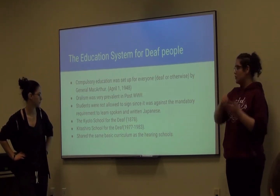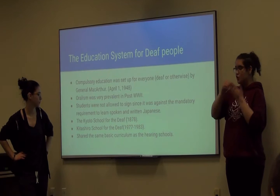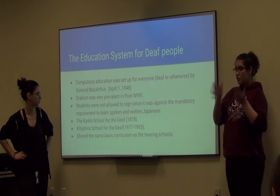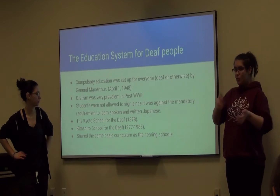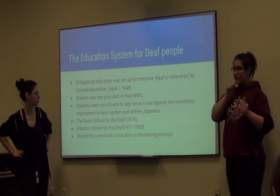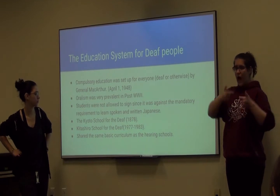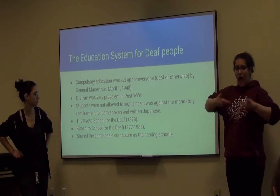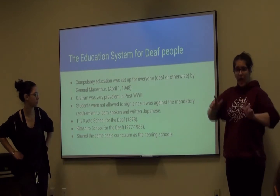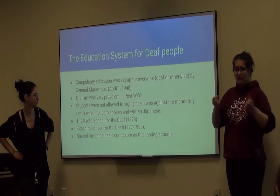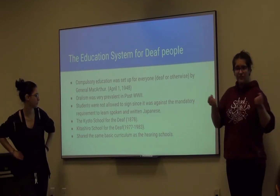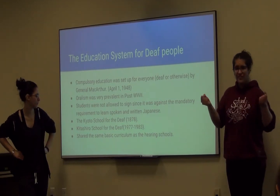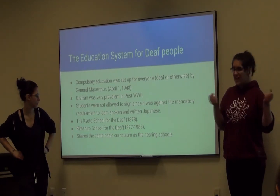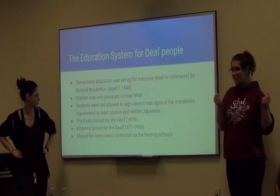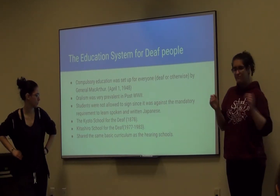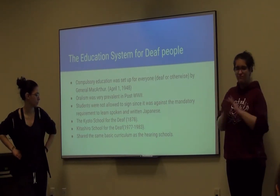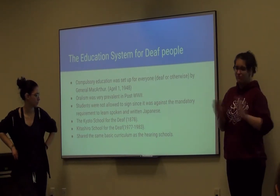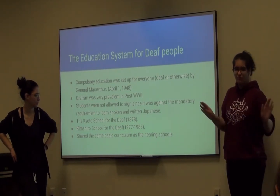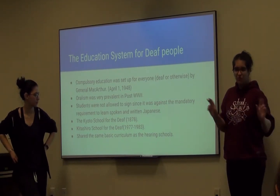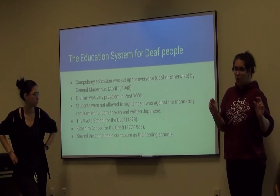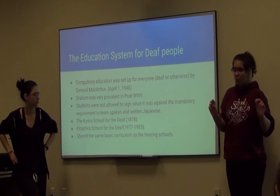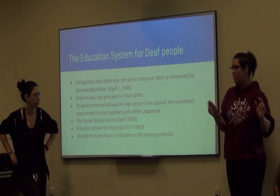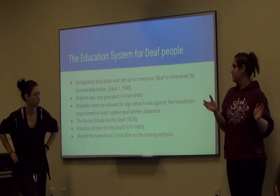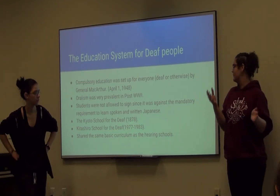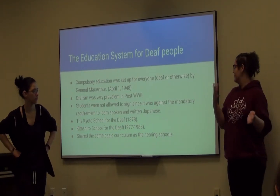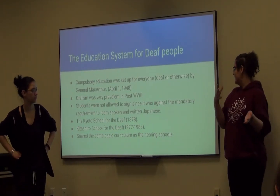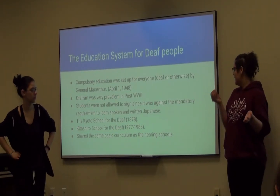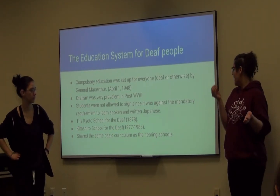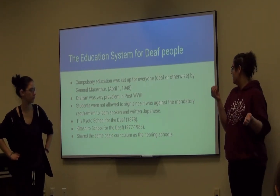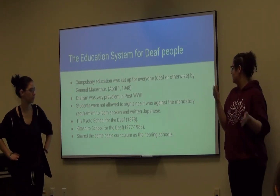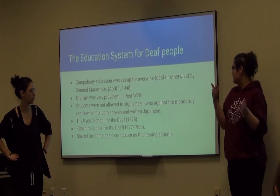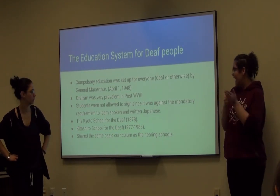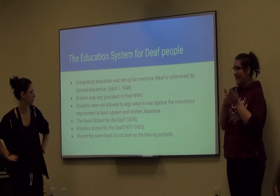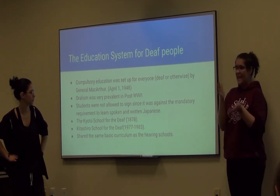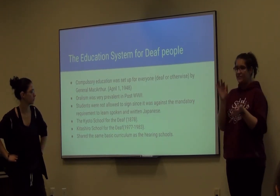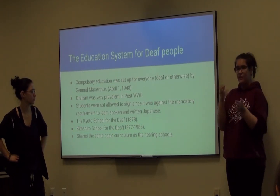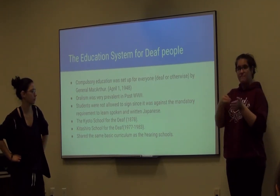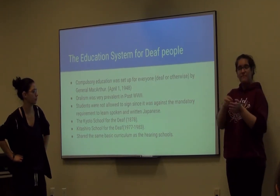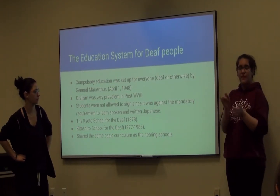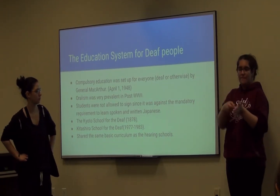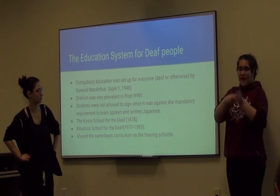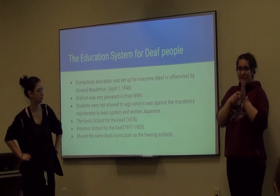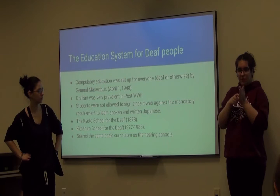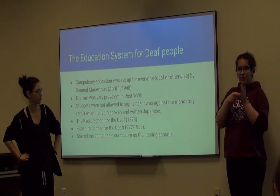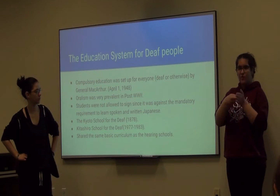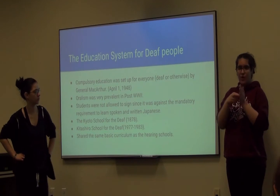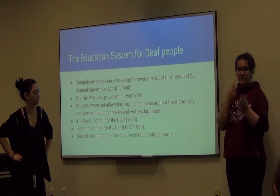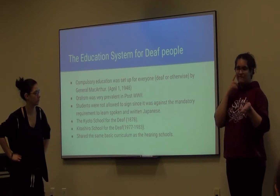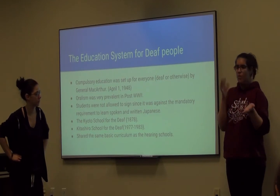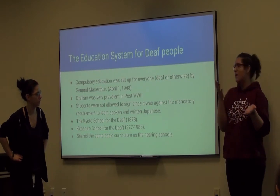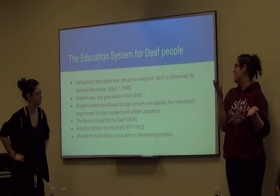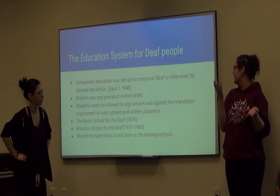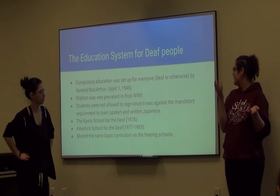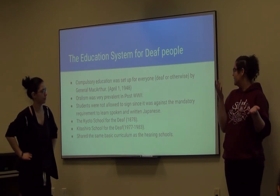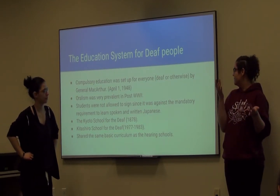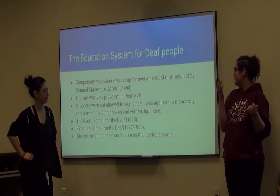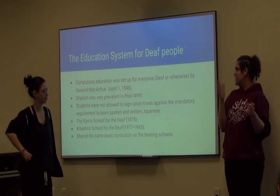in Japan. Students were not allowed to sign at all. It was against the